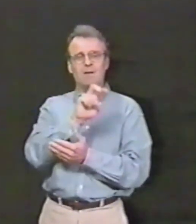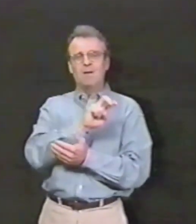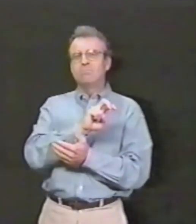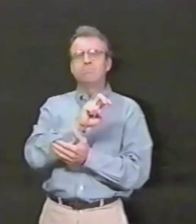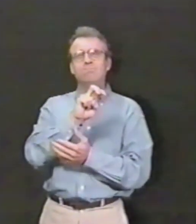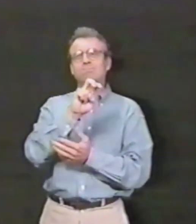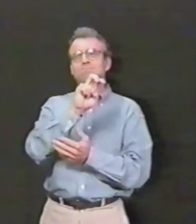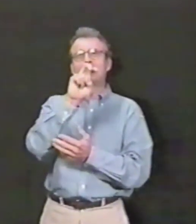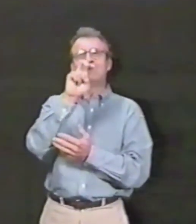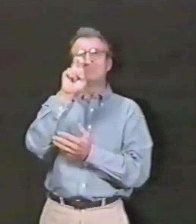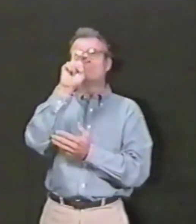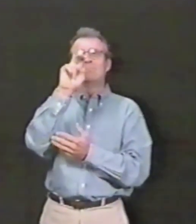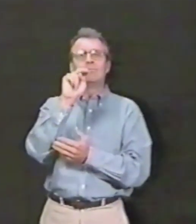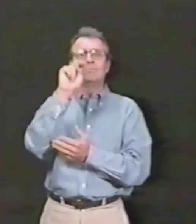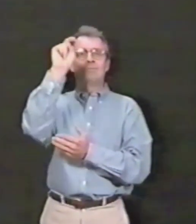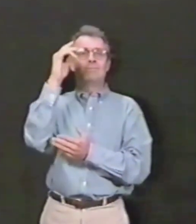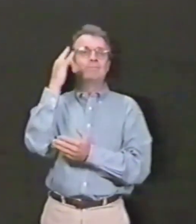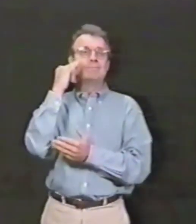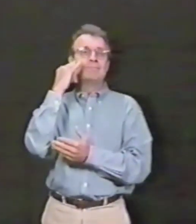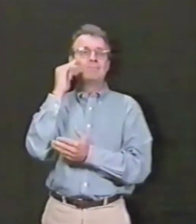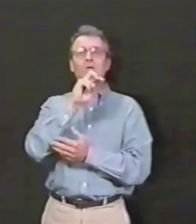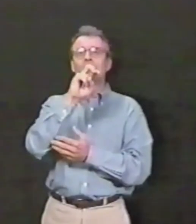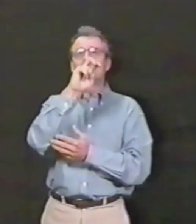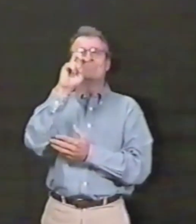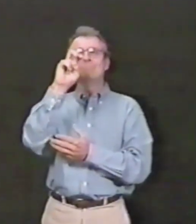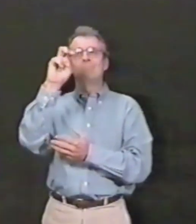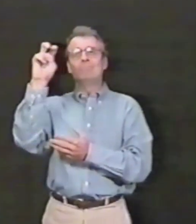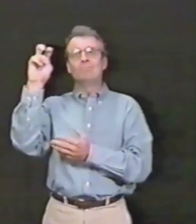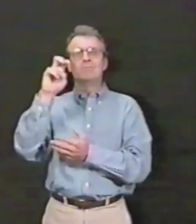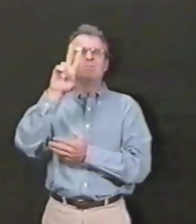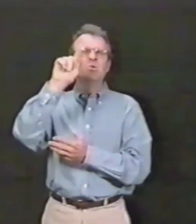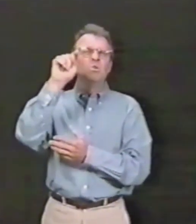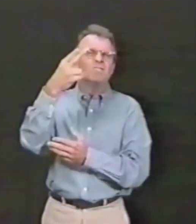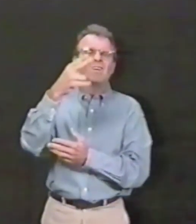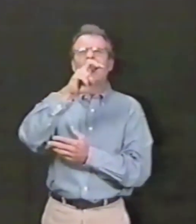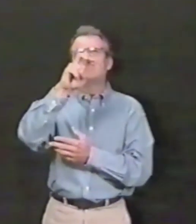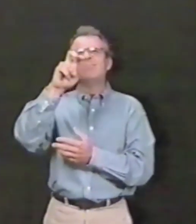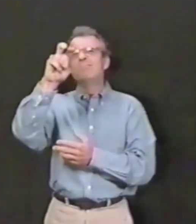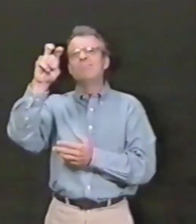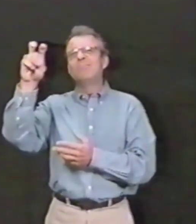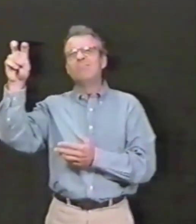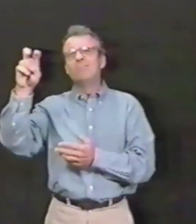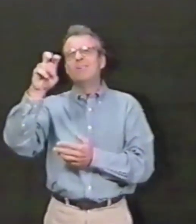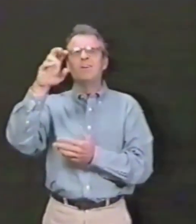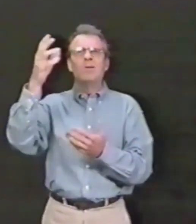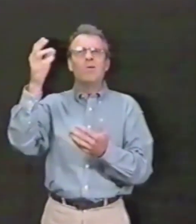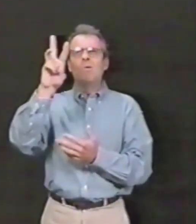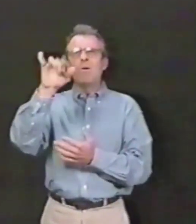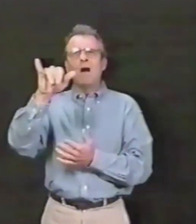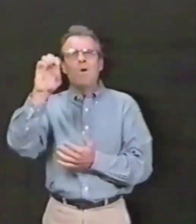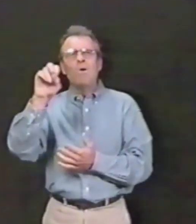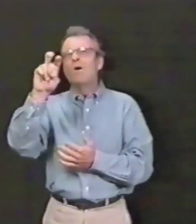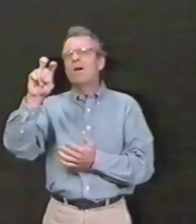When we got an RV, we decided to do a 9,000-mile trip from Northern California to